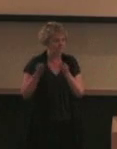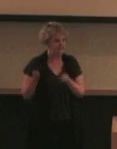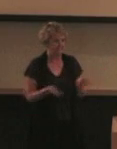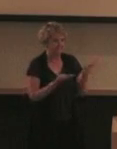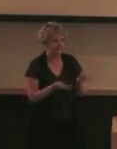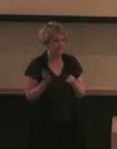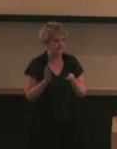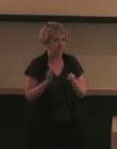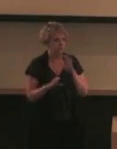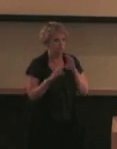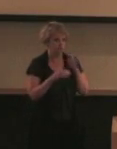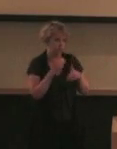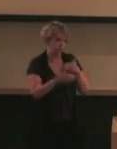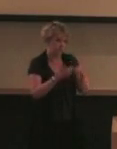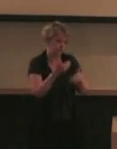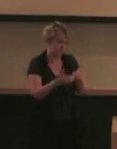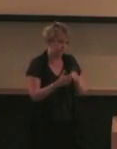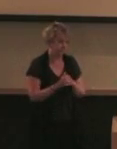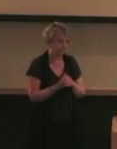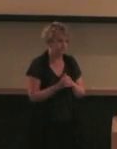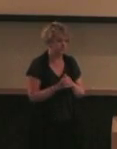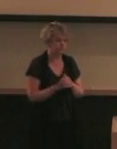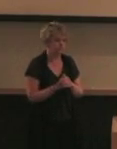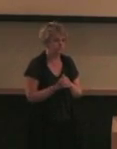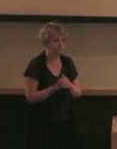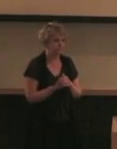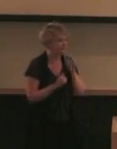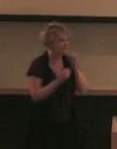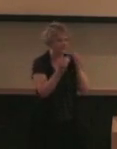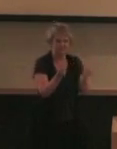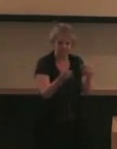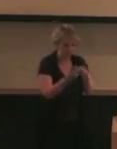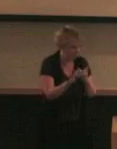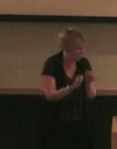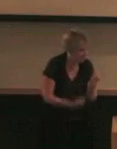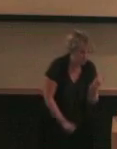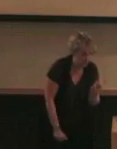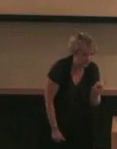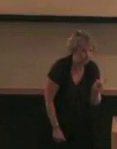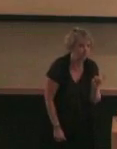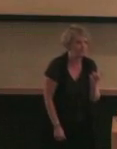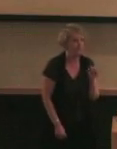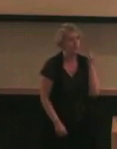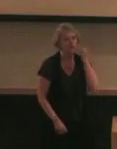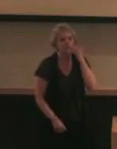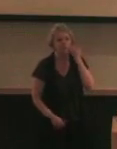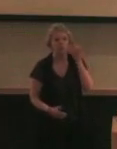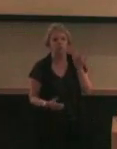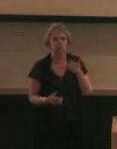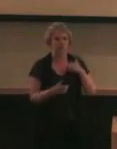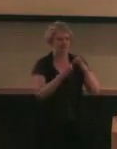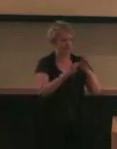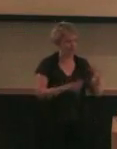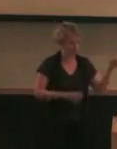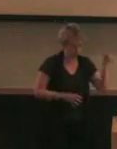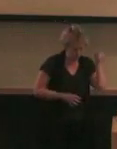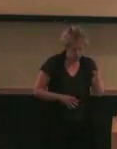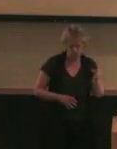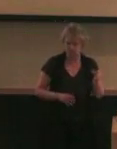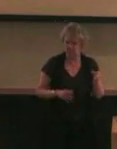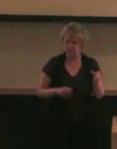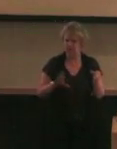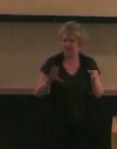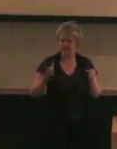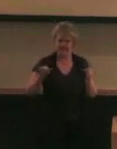facilitate the communication process. Not necessarily a remedy of the problem either. So even if you have an interpreter and you